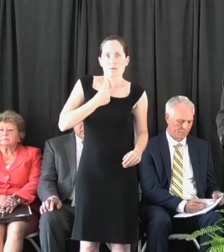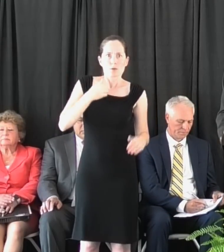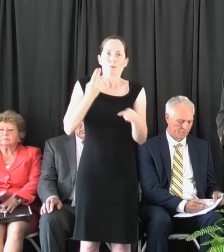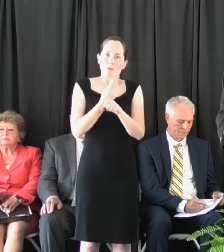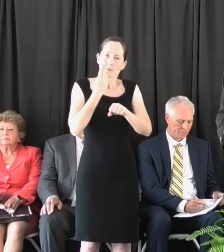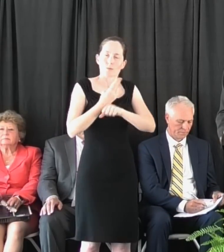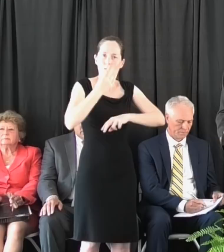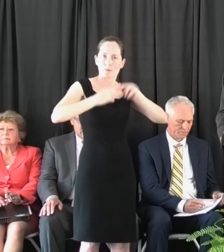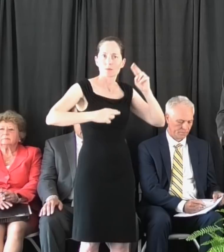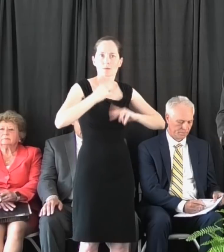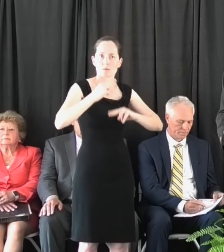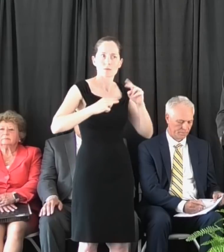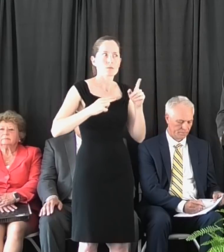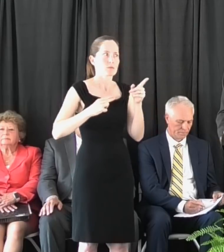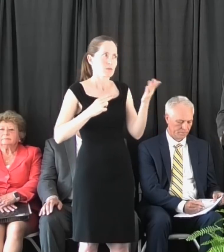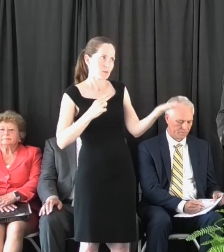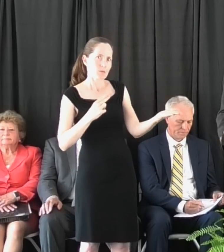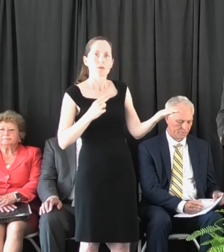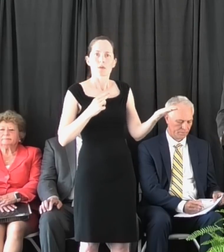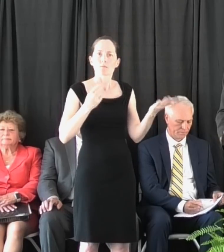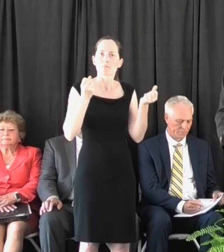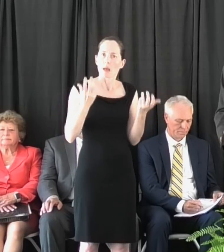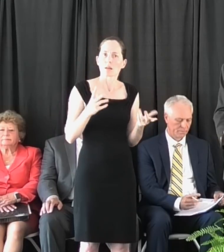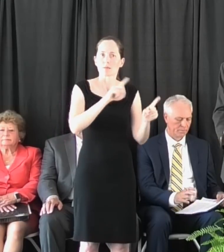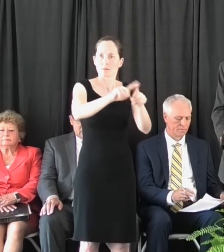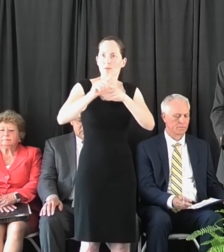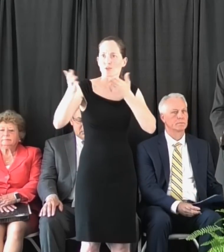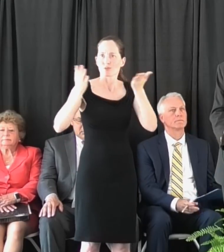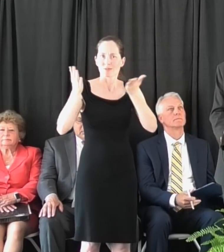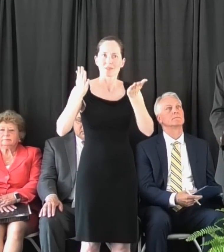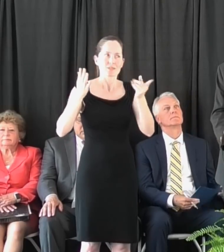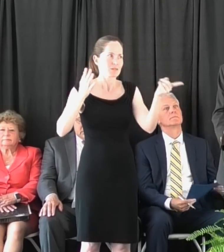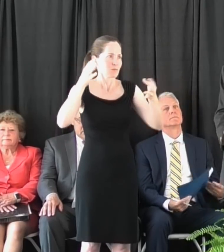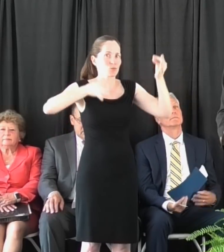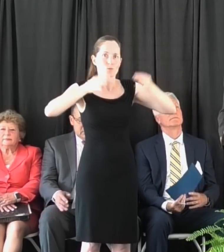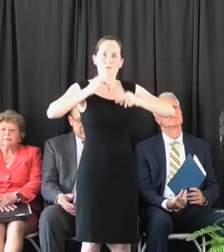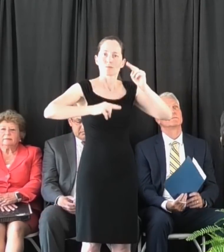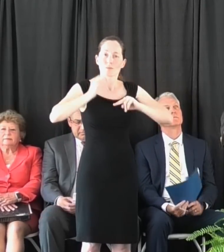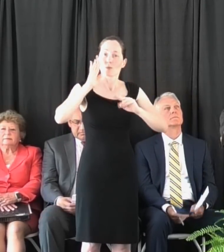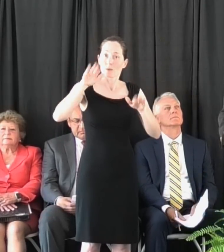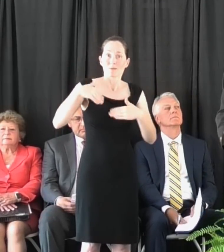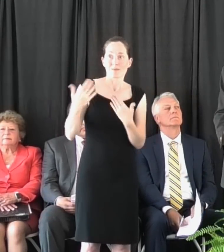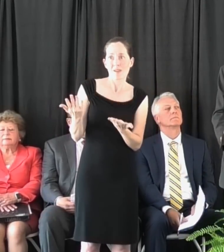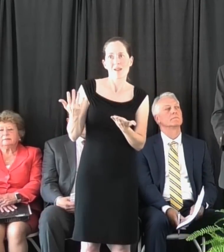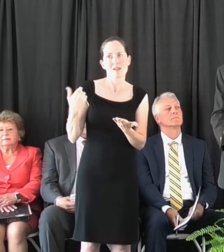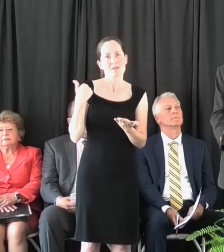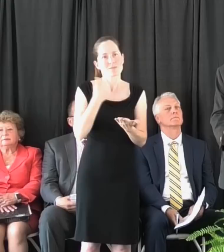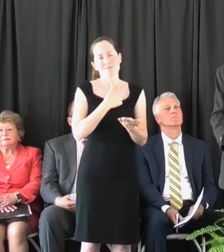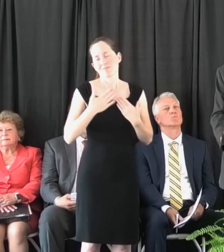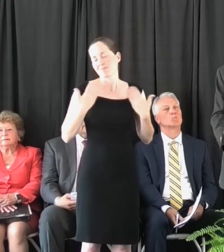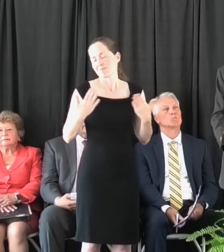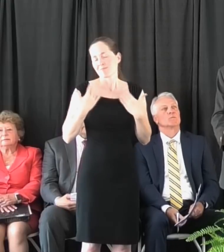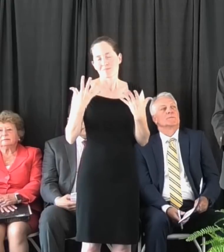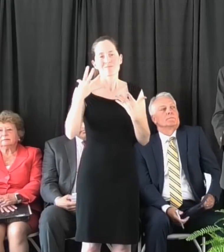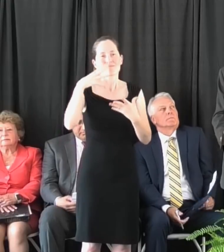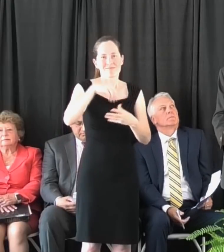project and many services the new courthouse will provide, and that truly is a great feeling for us. We're so happy to be a part of